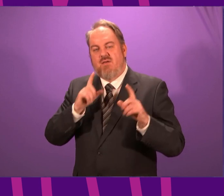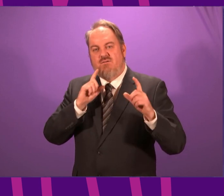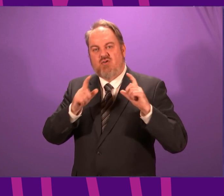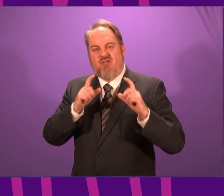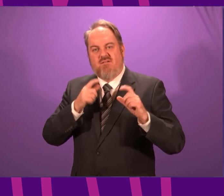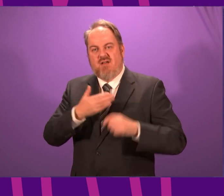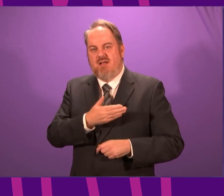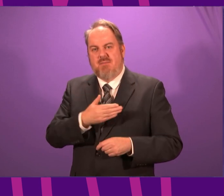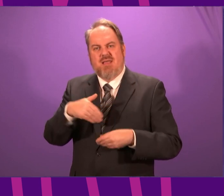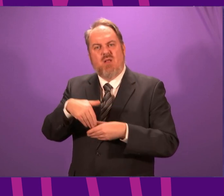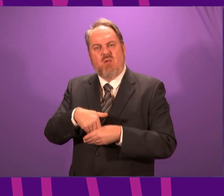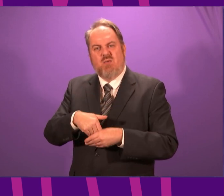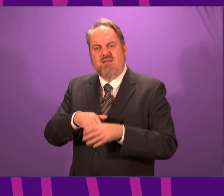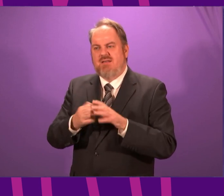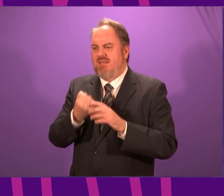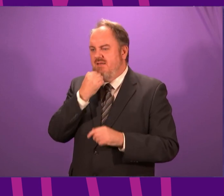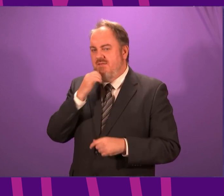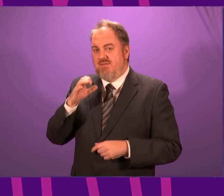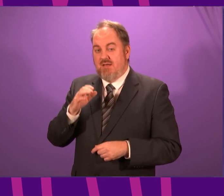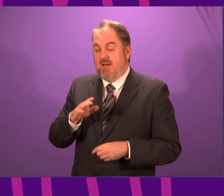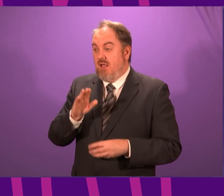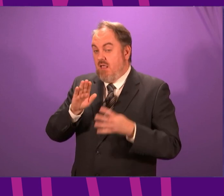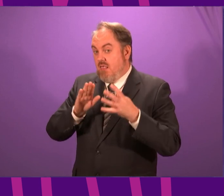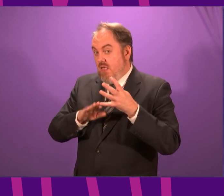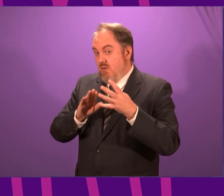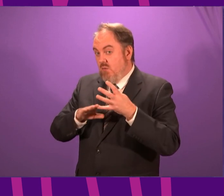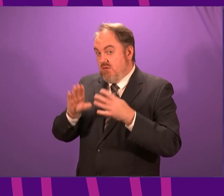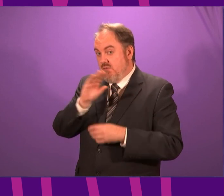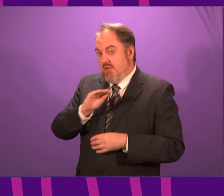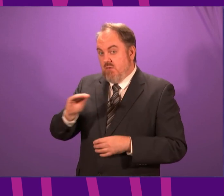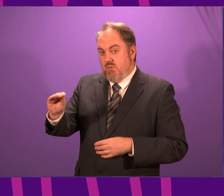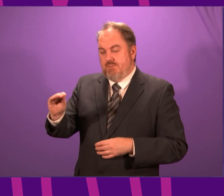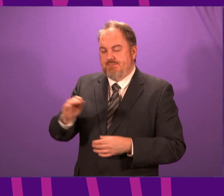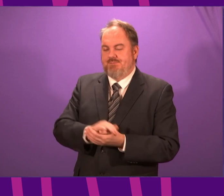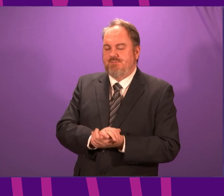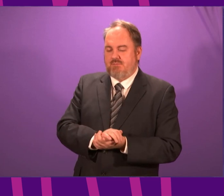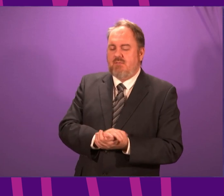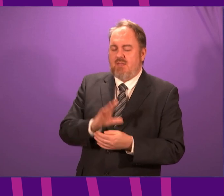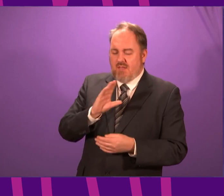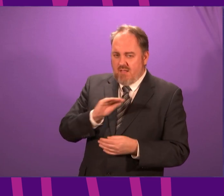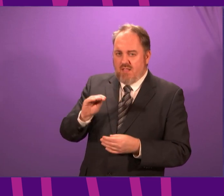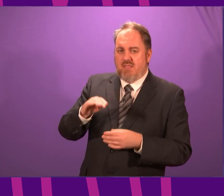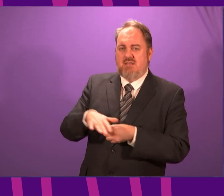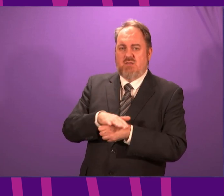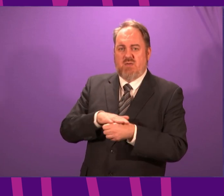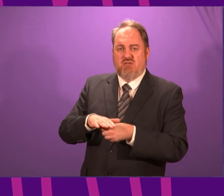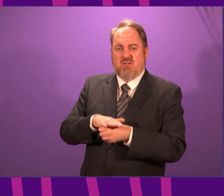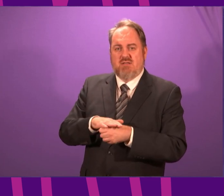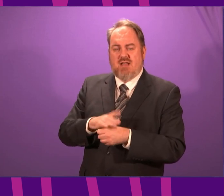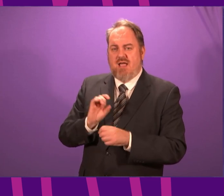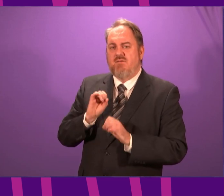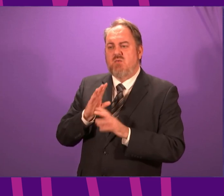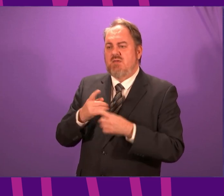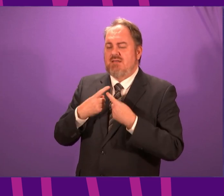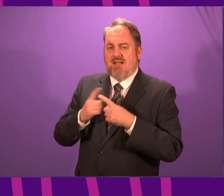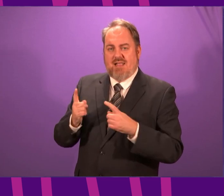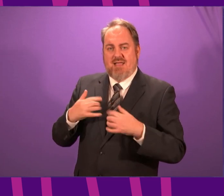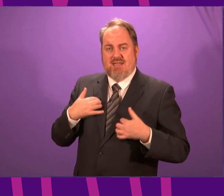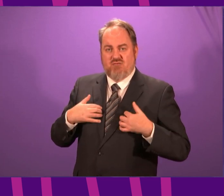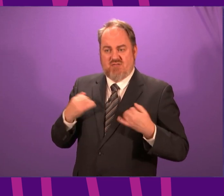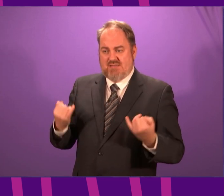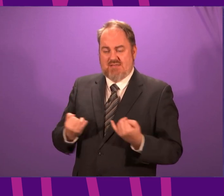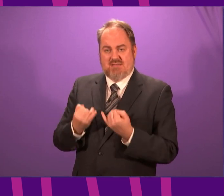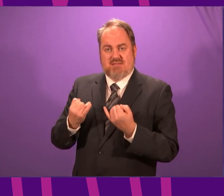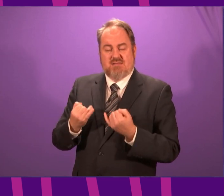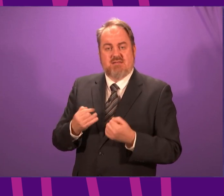difference. I'll leave the best to the last. And again, I refer my members to my register of interest. Showmen